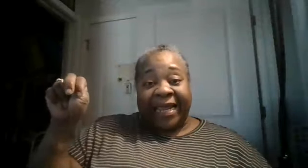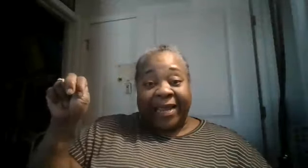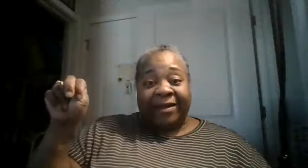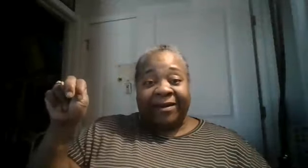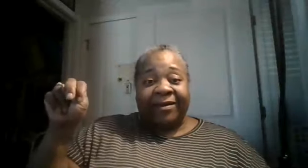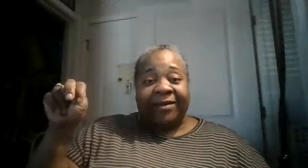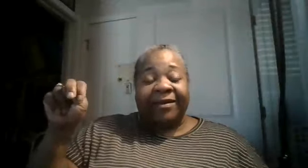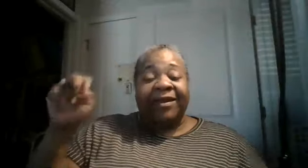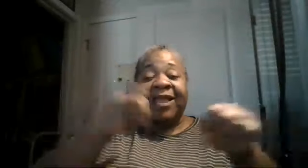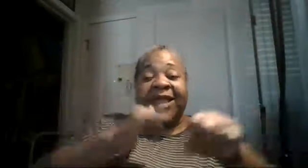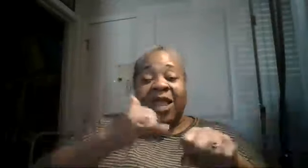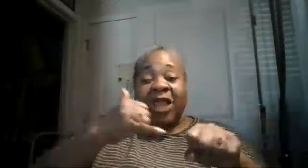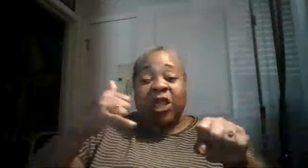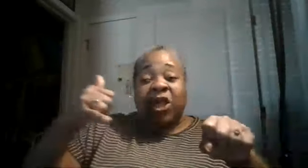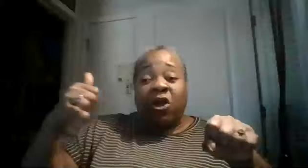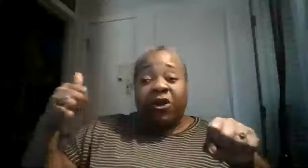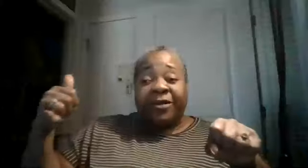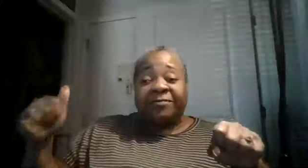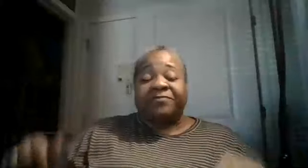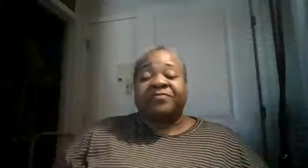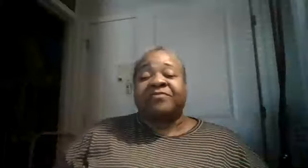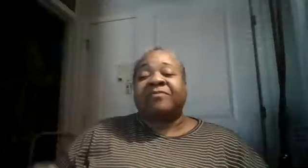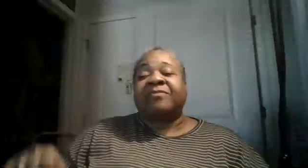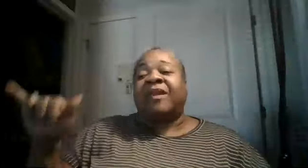Y-A-R-N. Yarn.